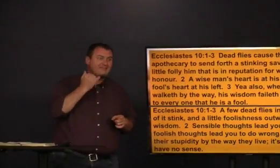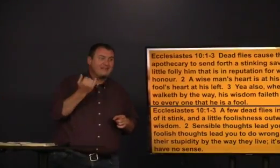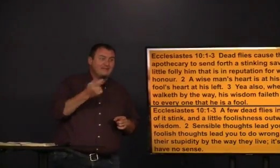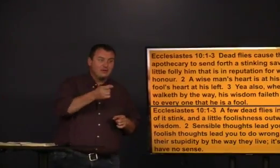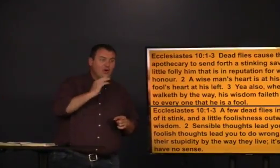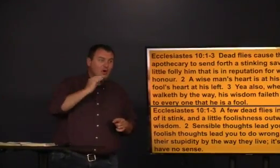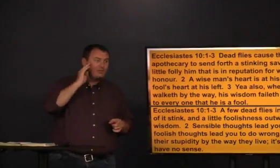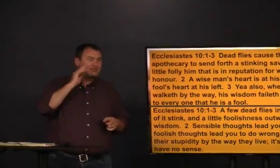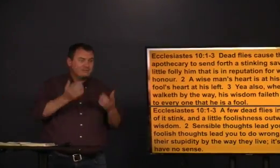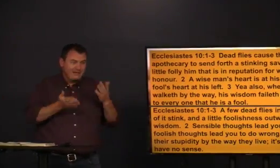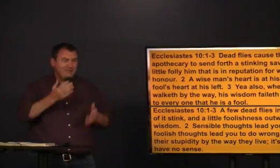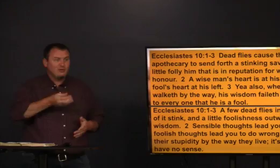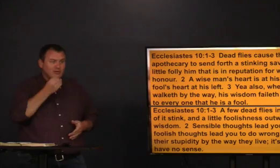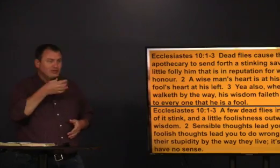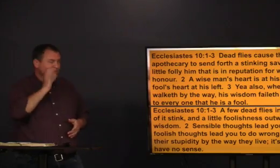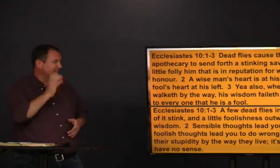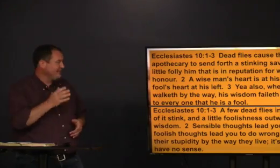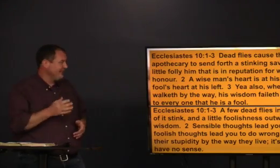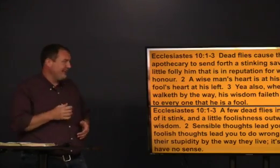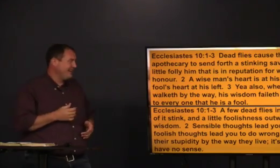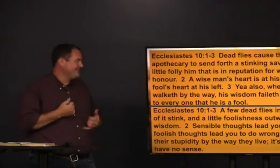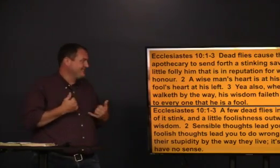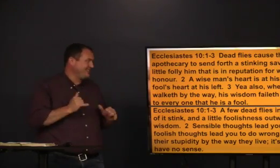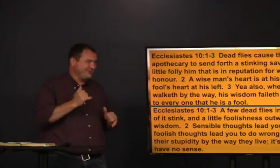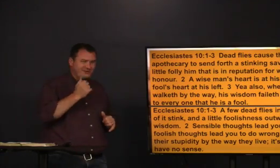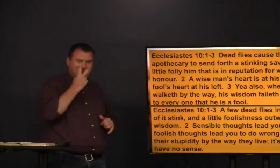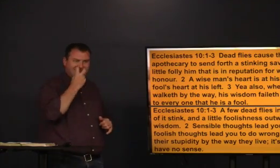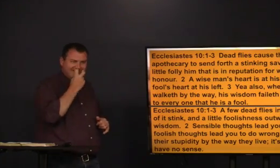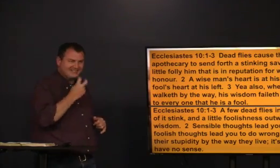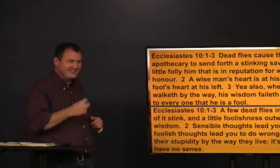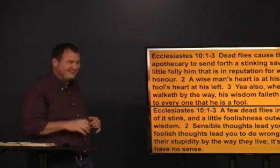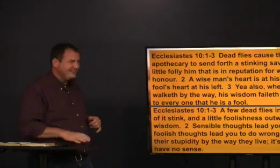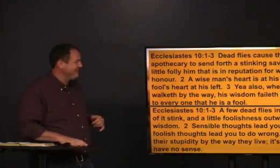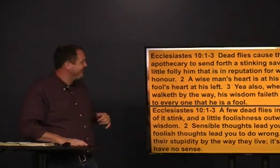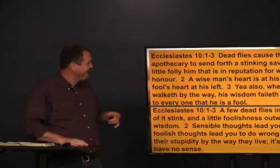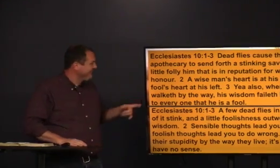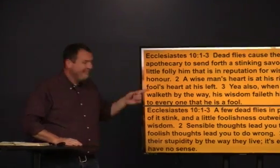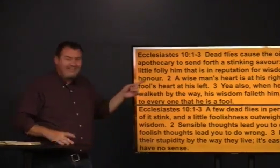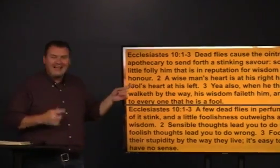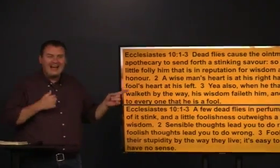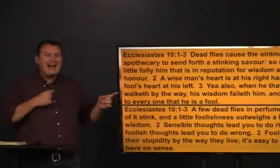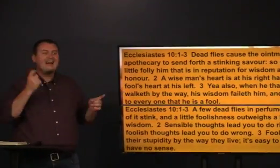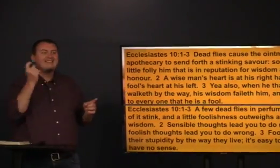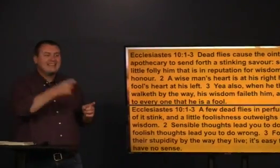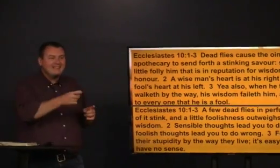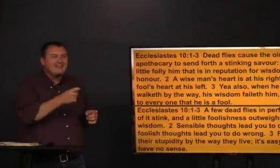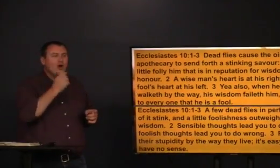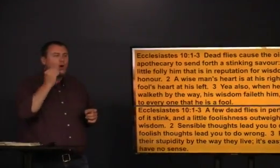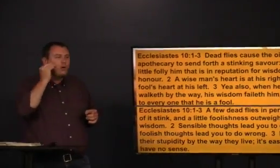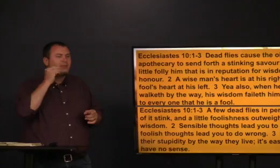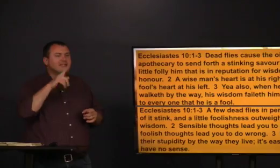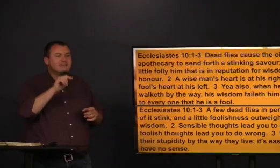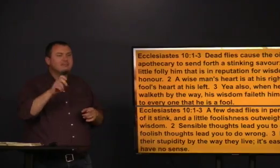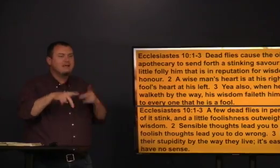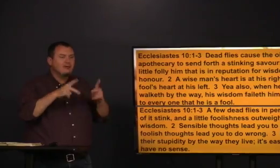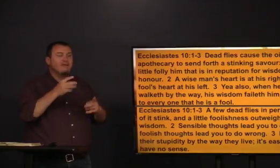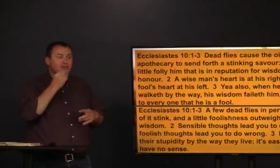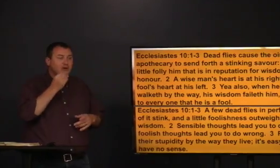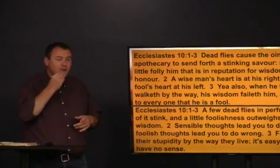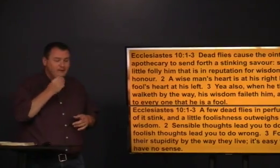If you were homeless, maybe you would drink. I still don't think so. I've given homeless people food.